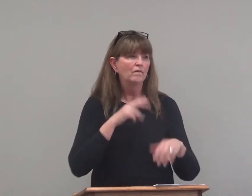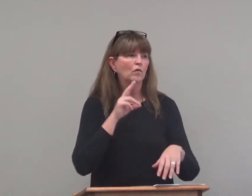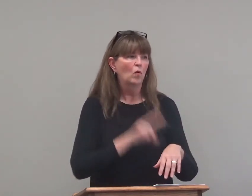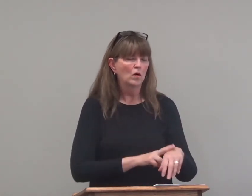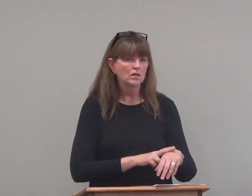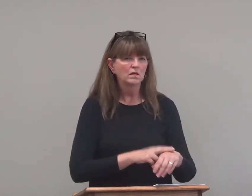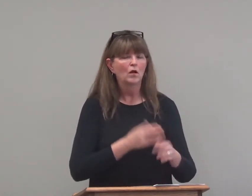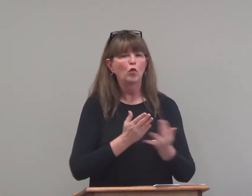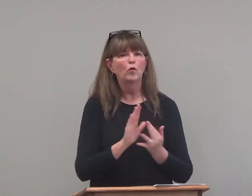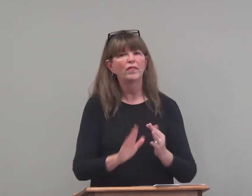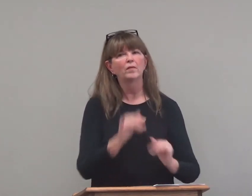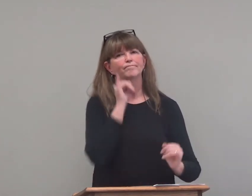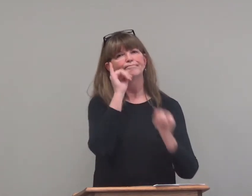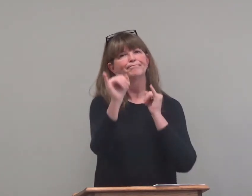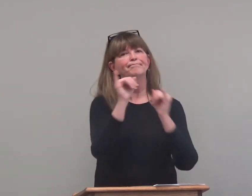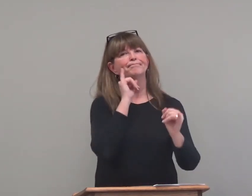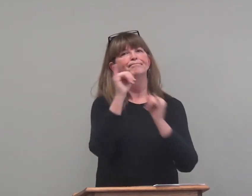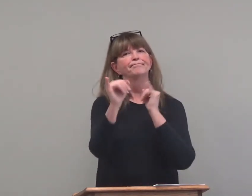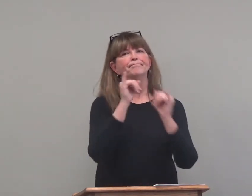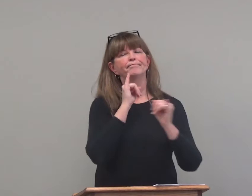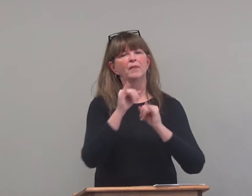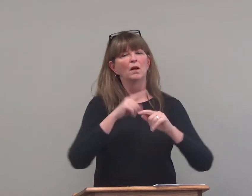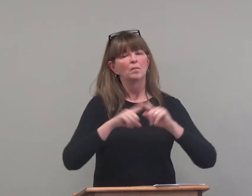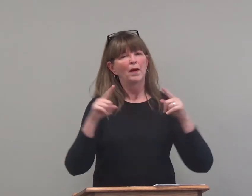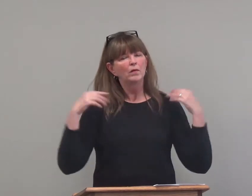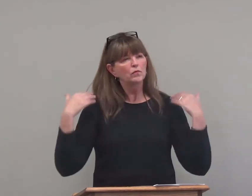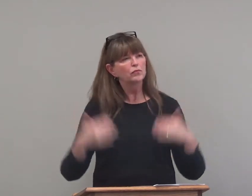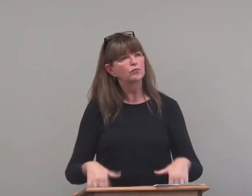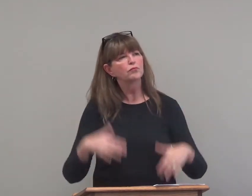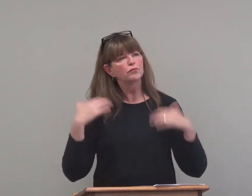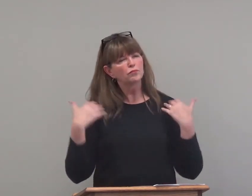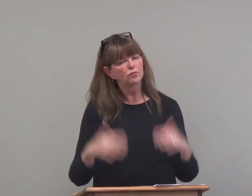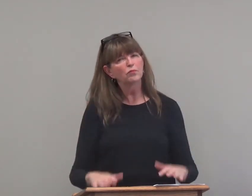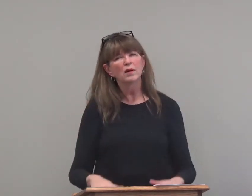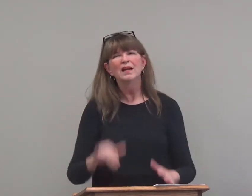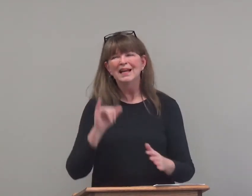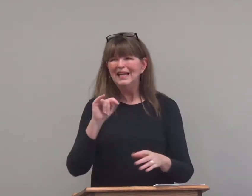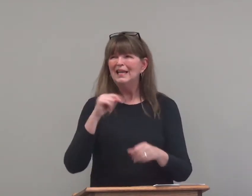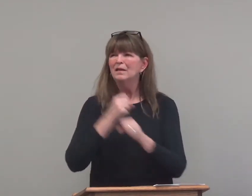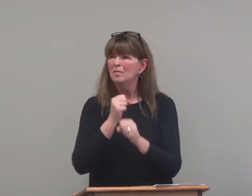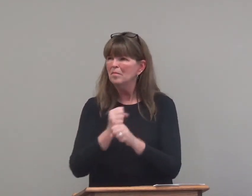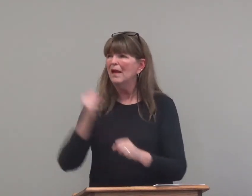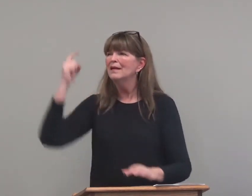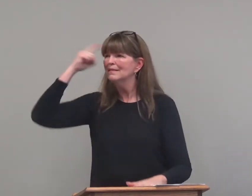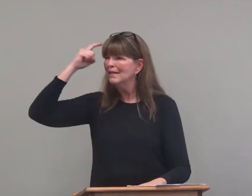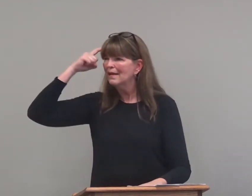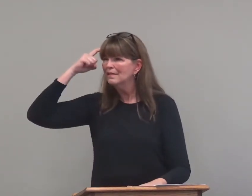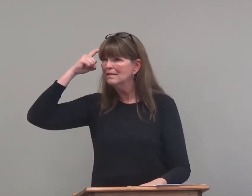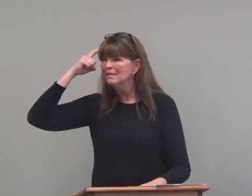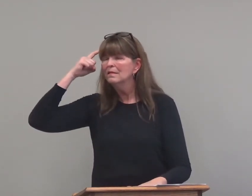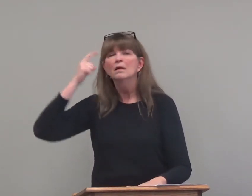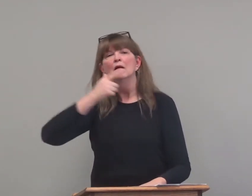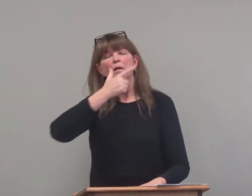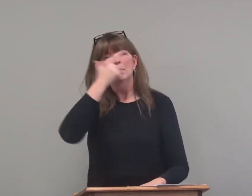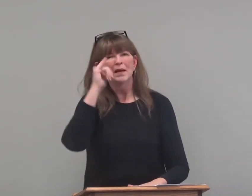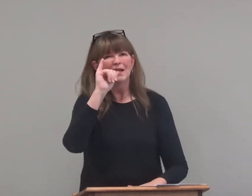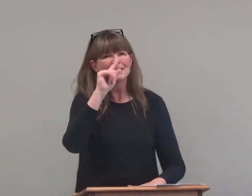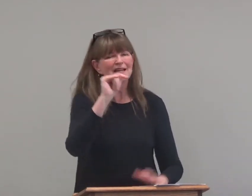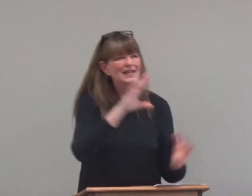The book plays it a lot better than I do, of course, and their interviews were really good. But it totally makes sense.